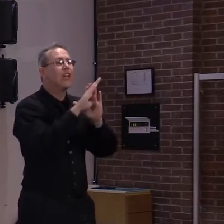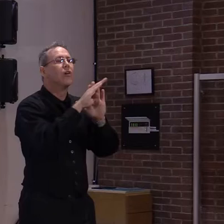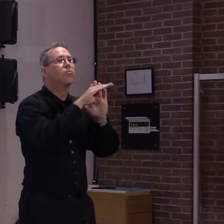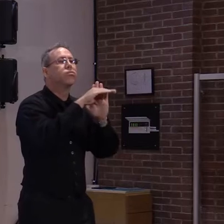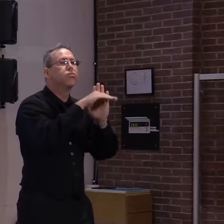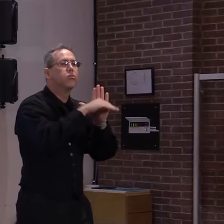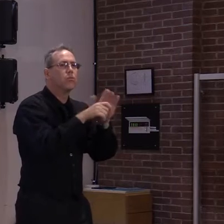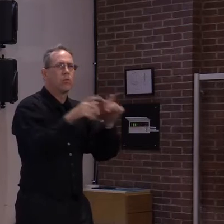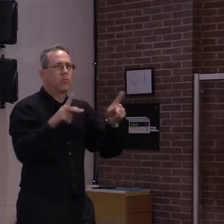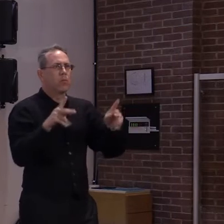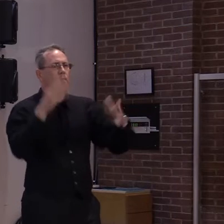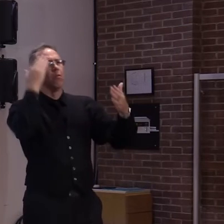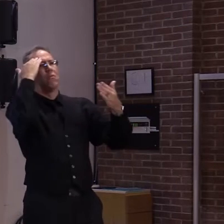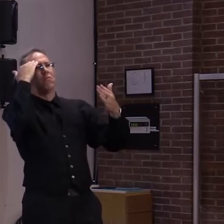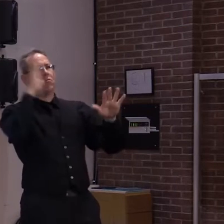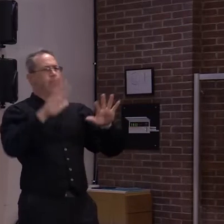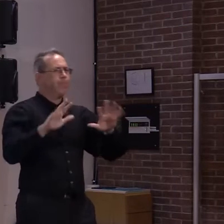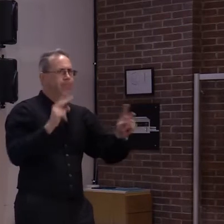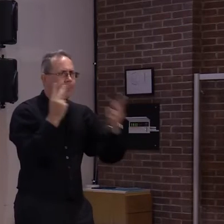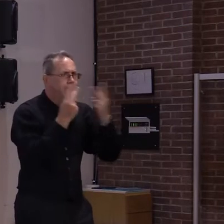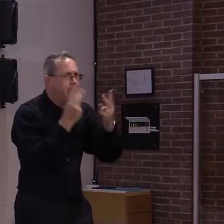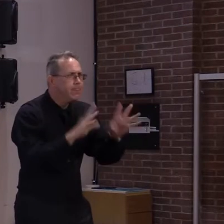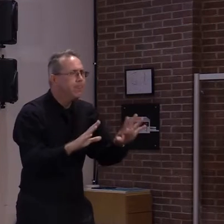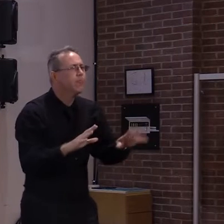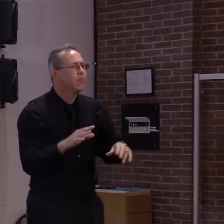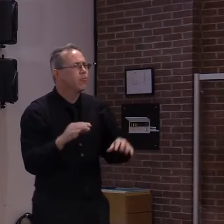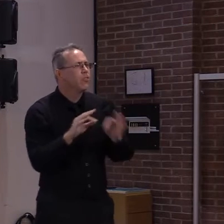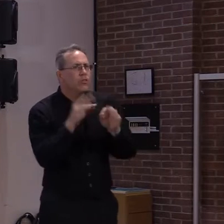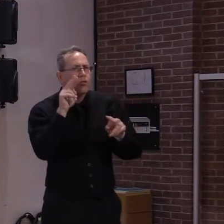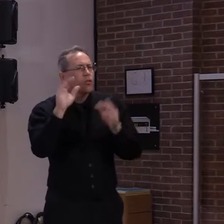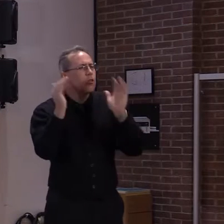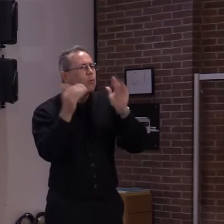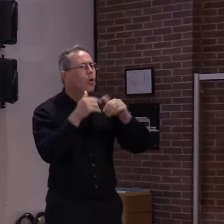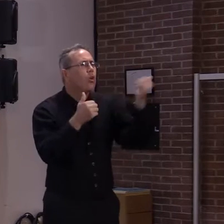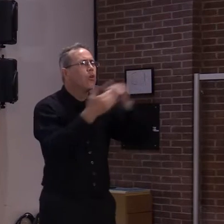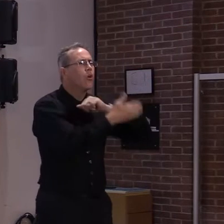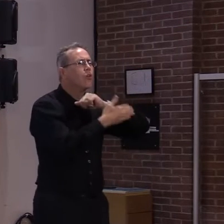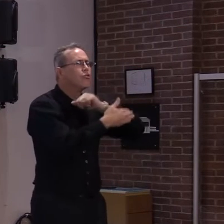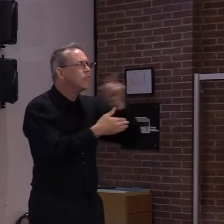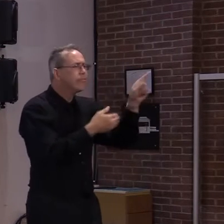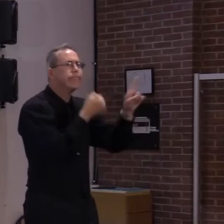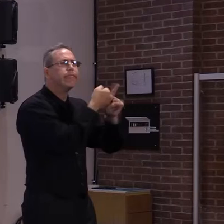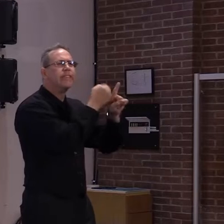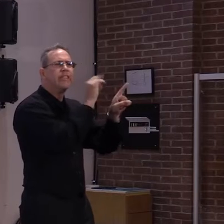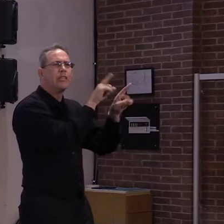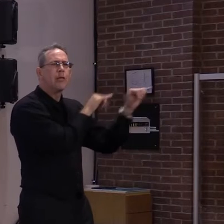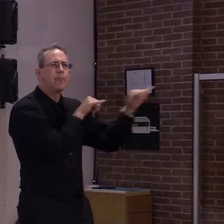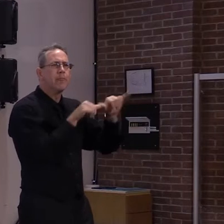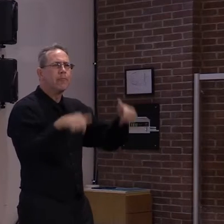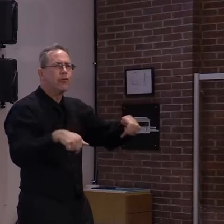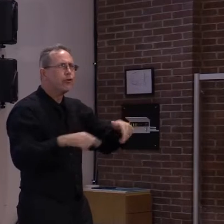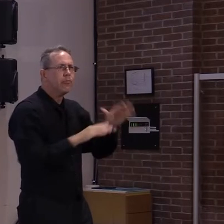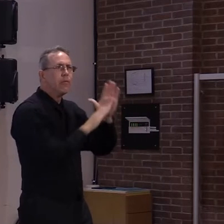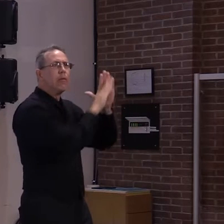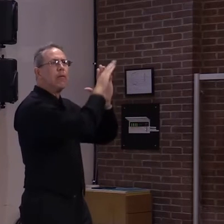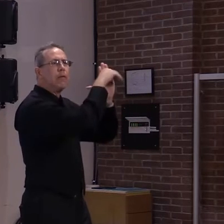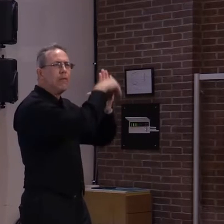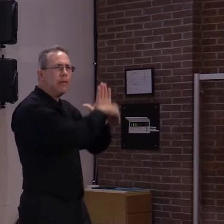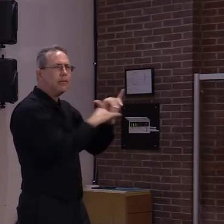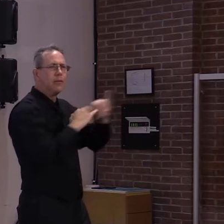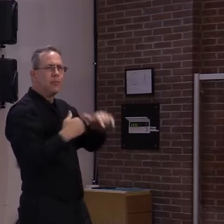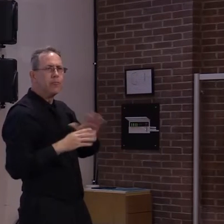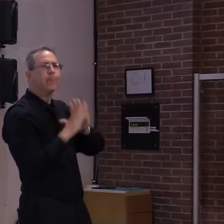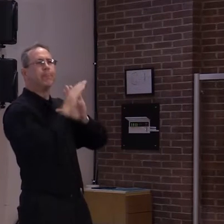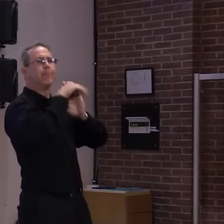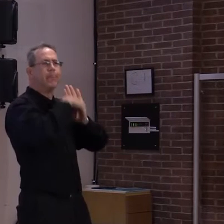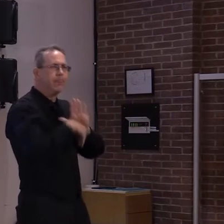other observed Delta peaks that we've seen across the globe. The United States is entering that 7 to 9 week period when a